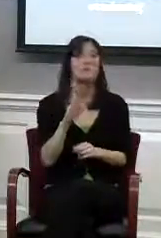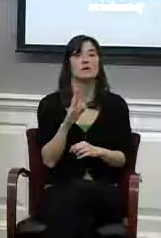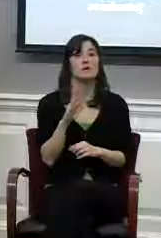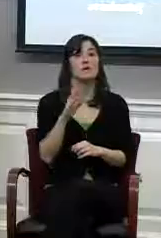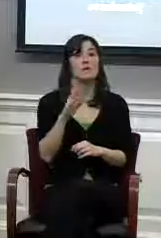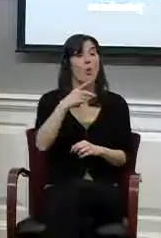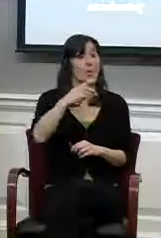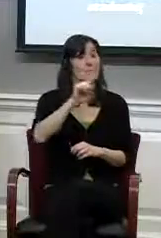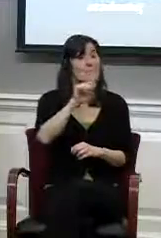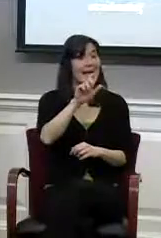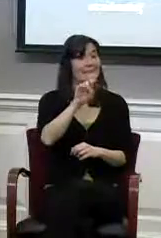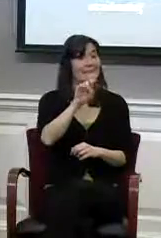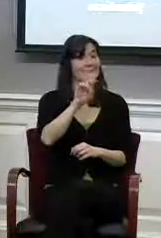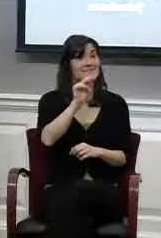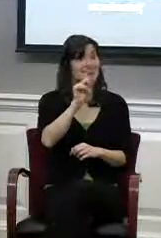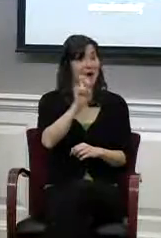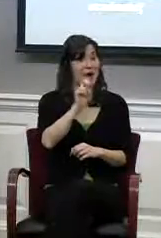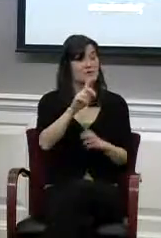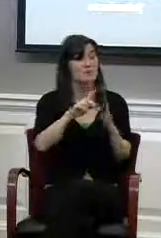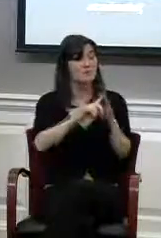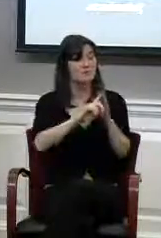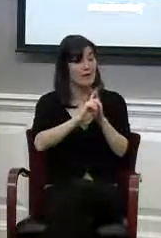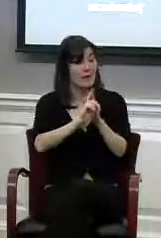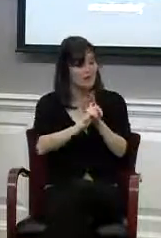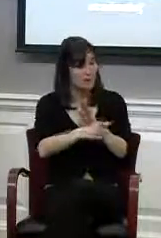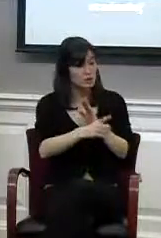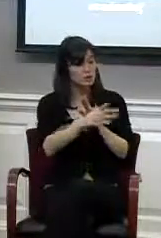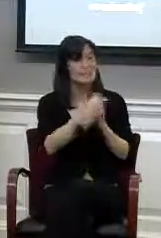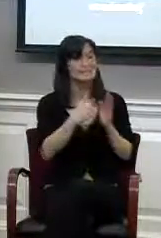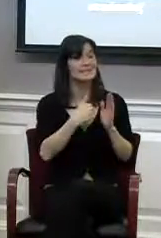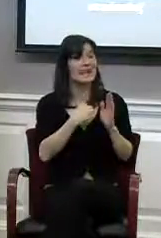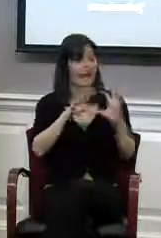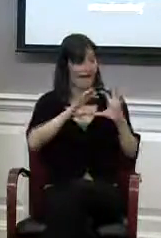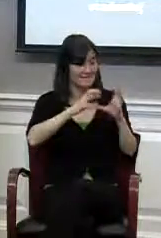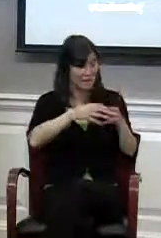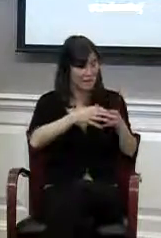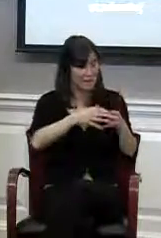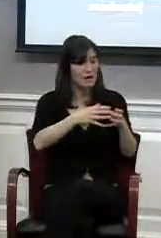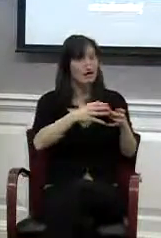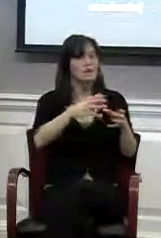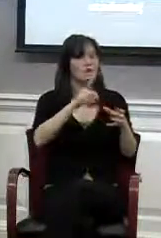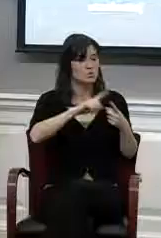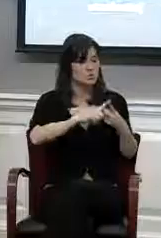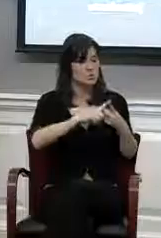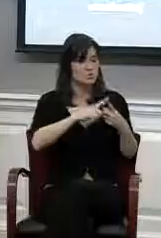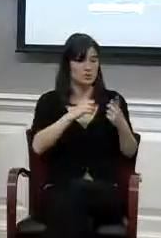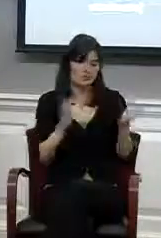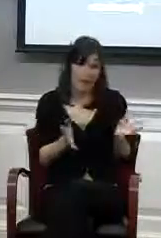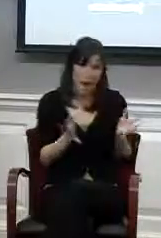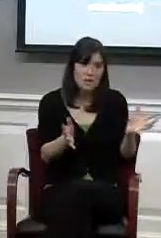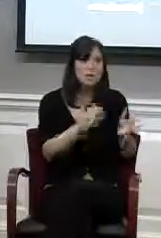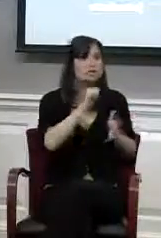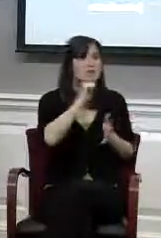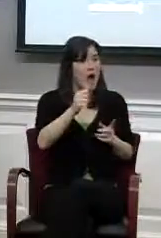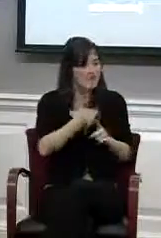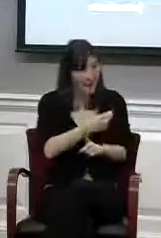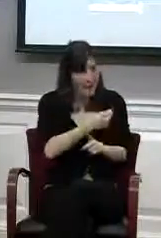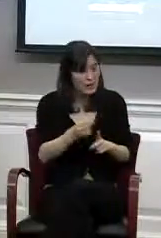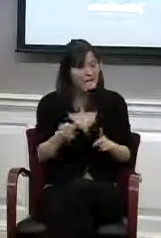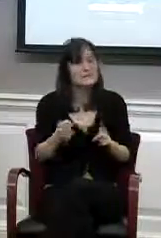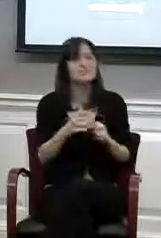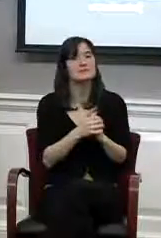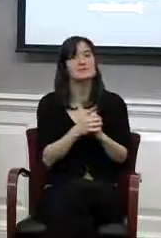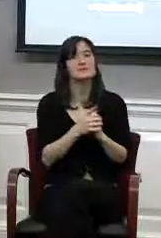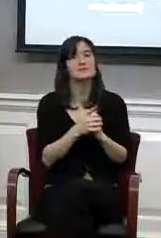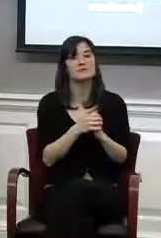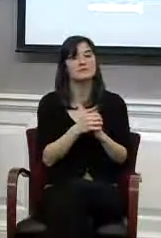runs a human rights education initiative to foster nonviolence, conflict resolution, and mutual understanding. In countries emerging from conflict, human rights